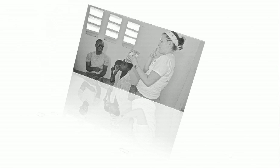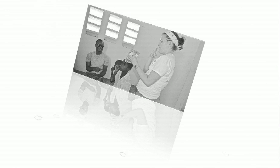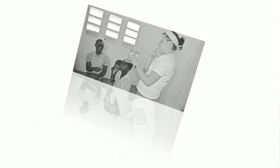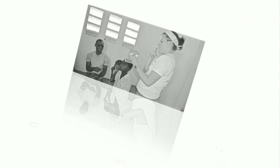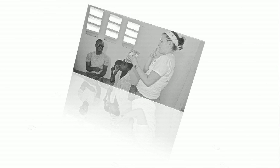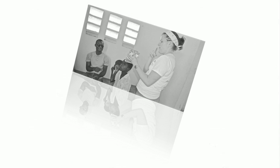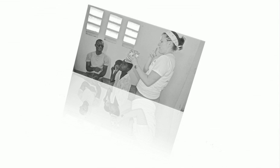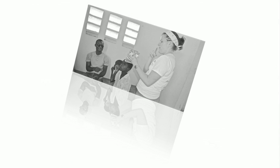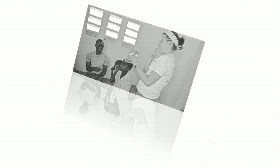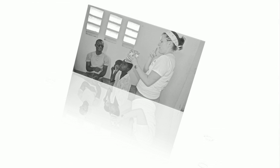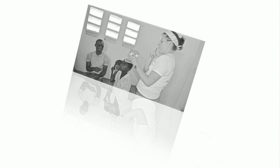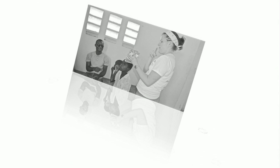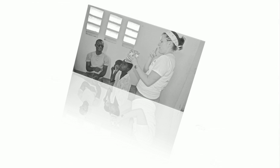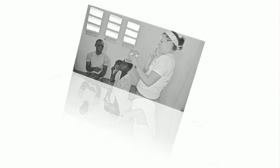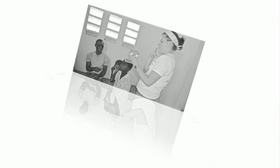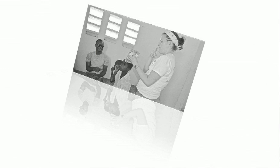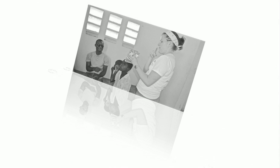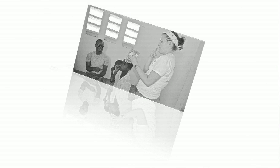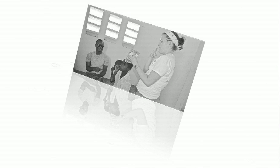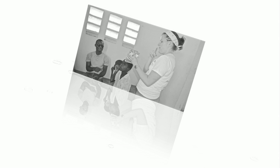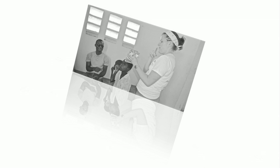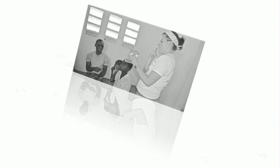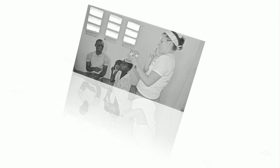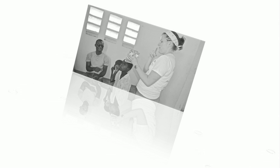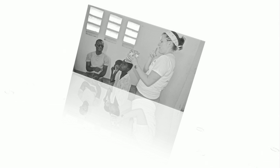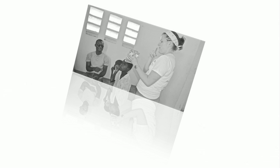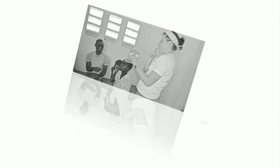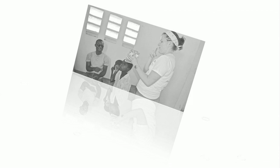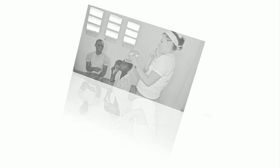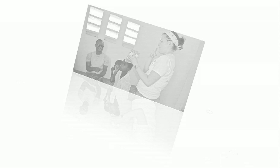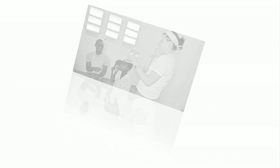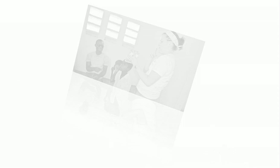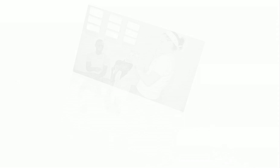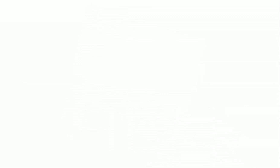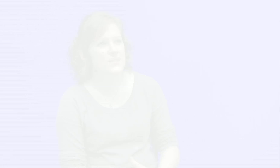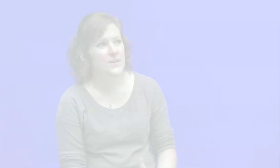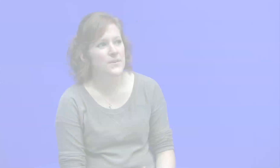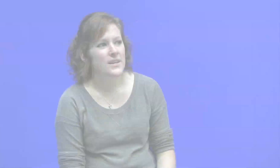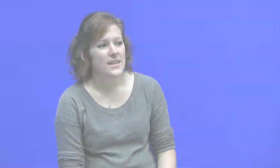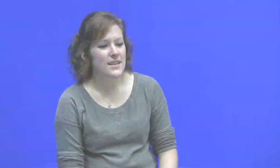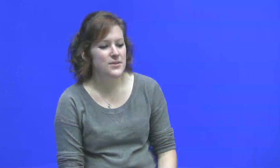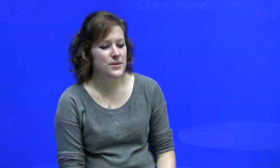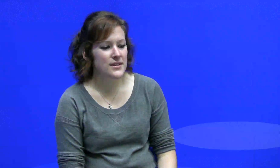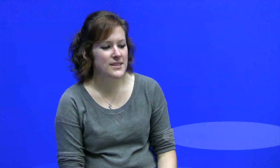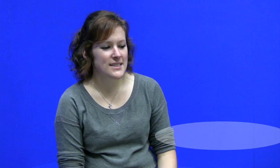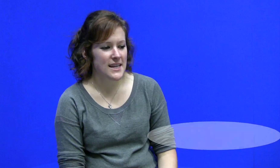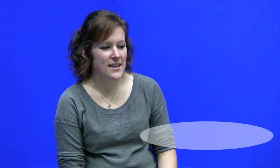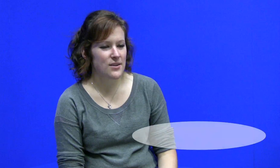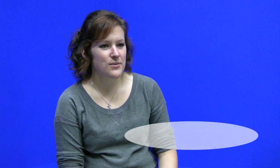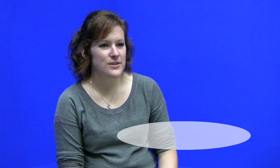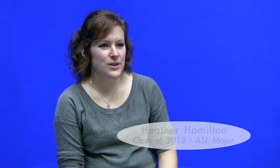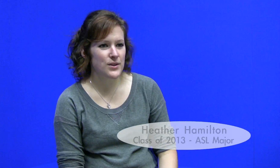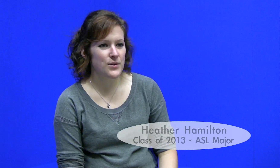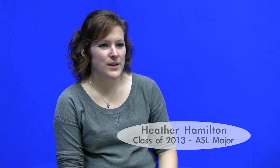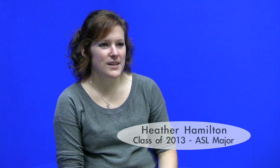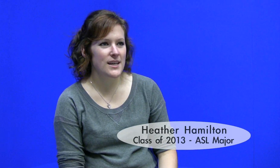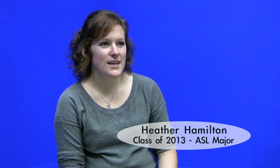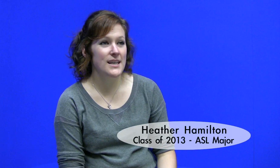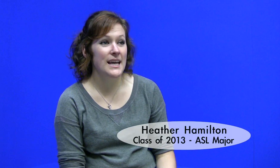this new group of people and try out things that we've learned. In 2010, there was an earthquake in